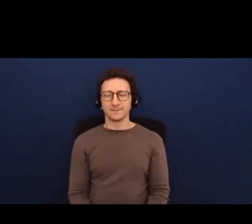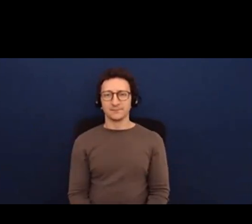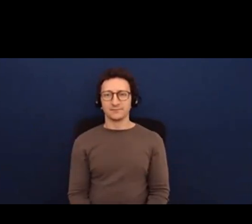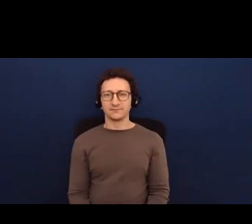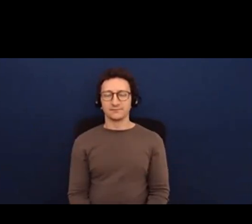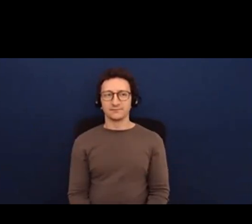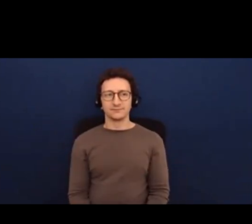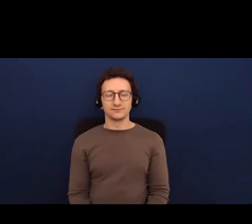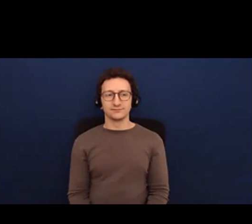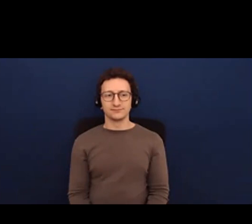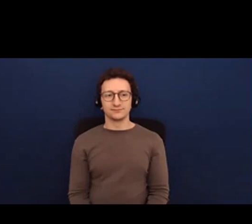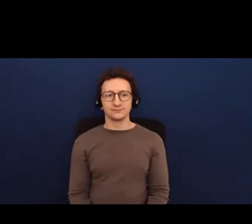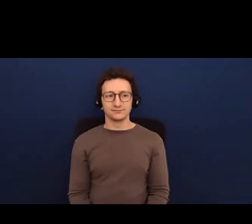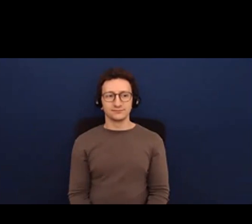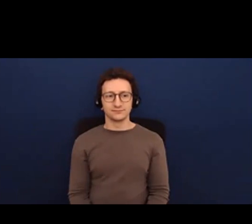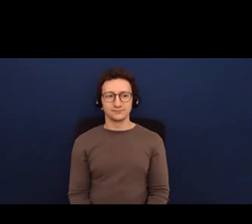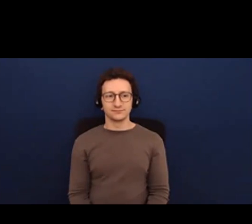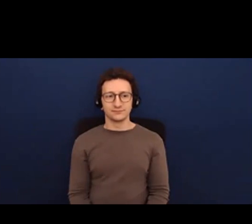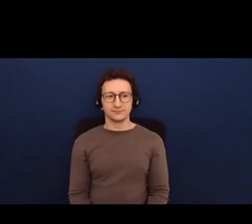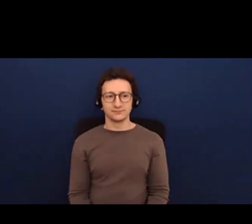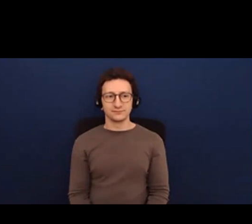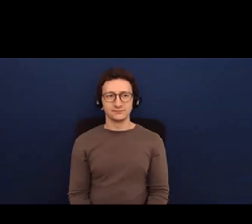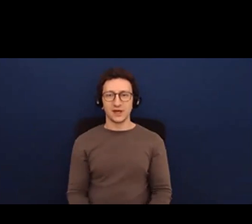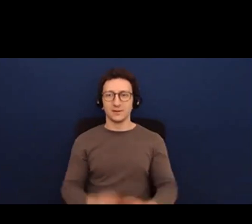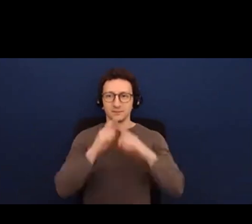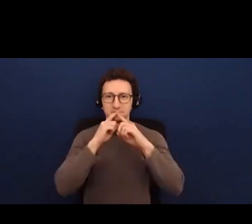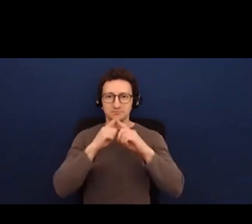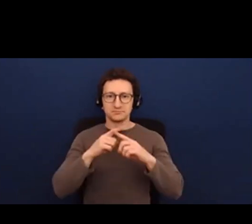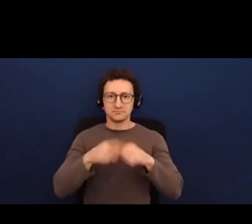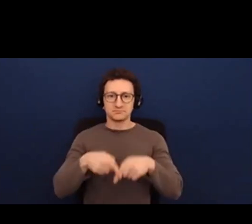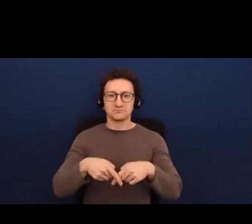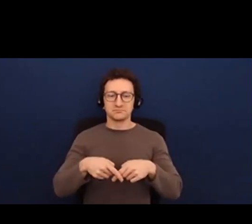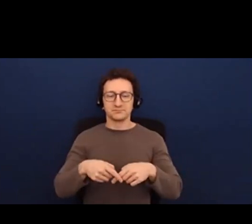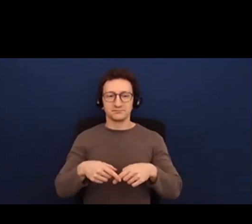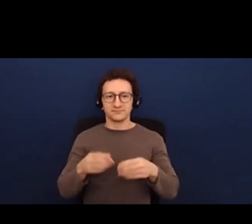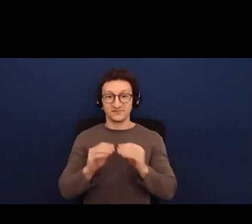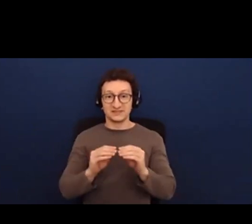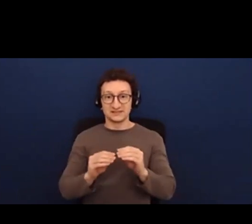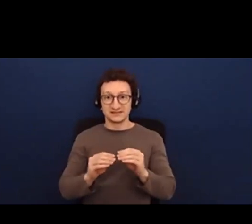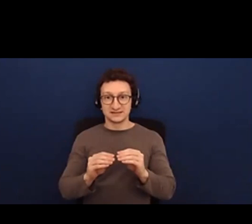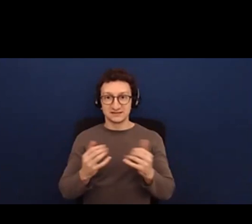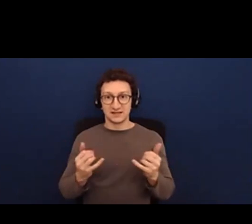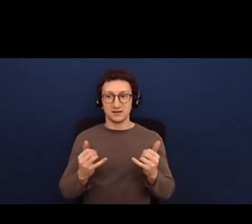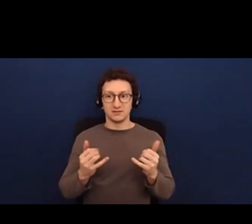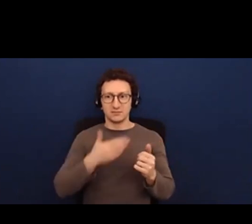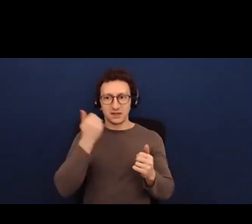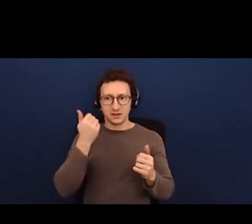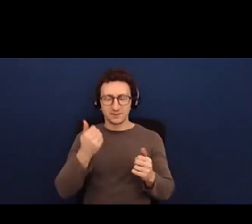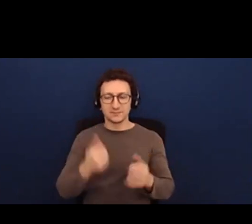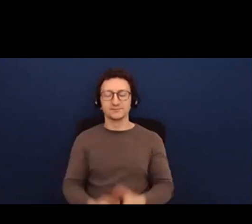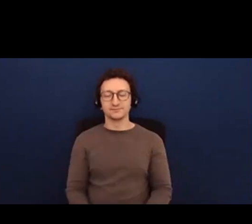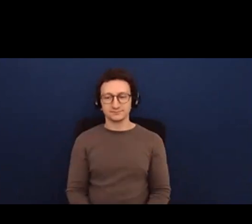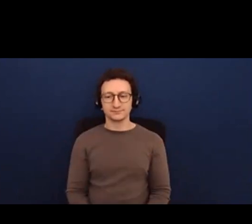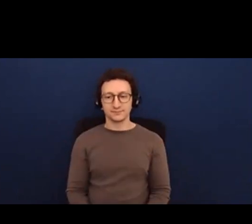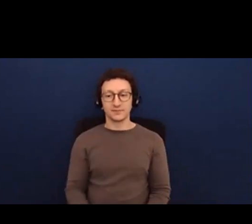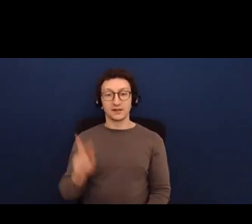I'm sorry, Mel, you need to unmute. I muted you by accident. Okay. Okay, I think we're good now. Kaplan wanted